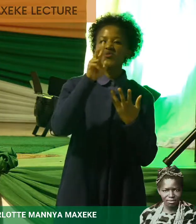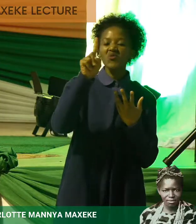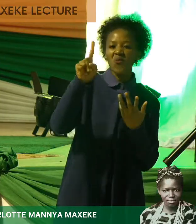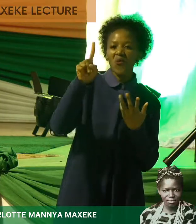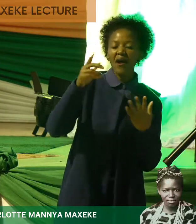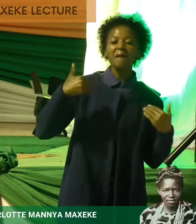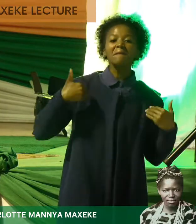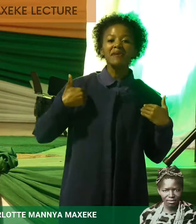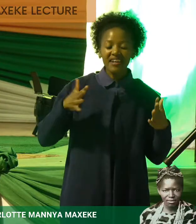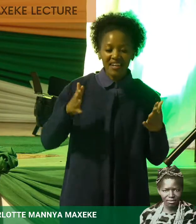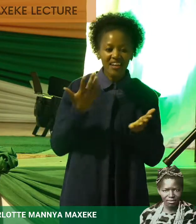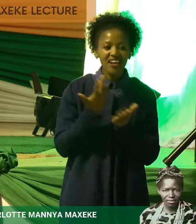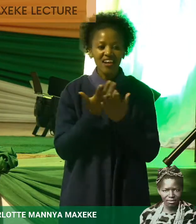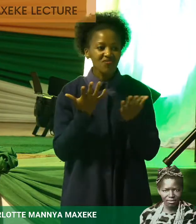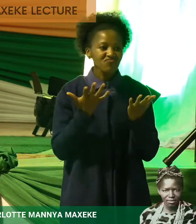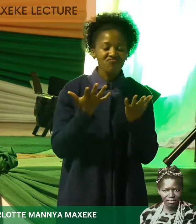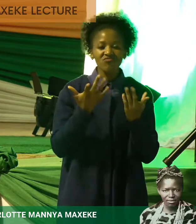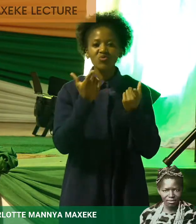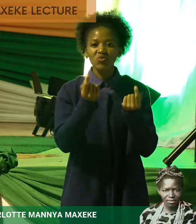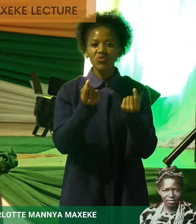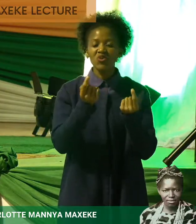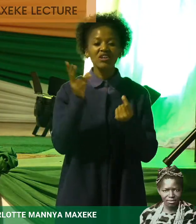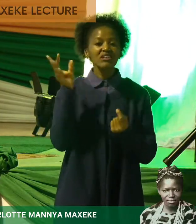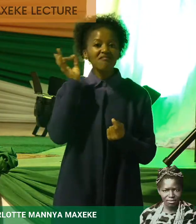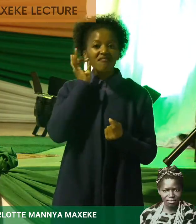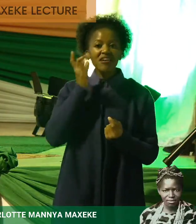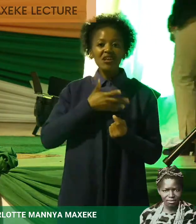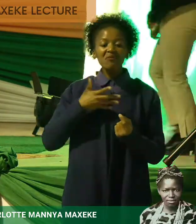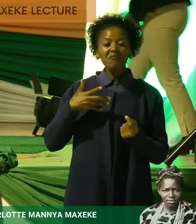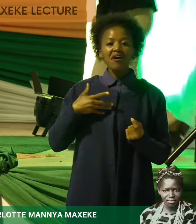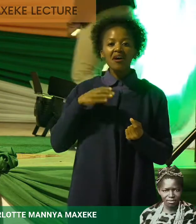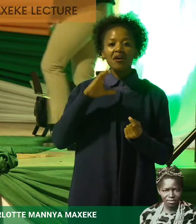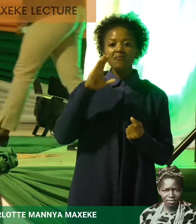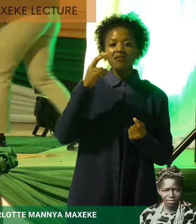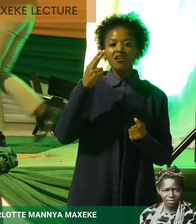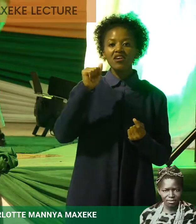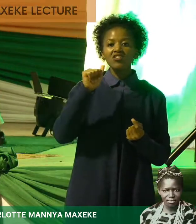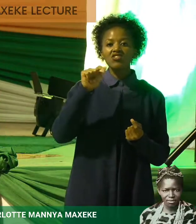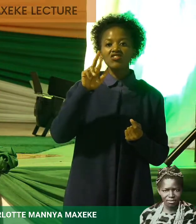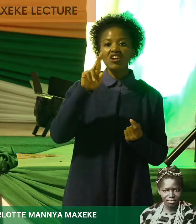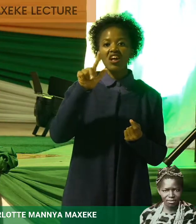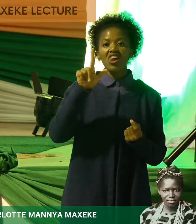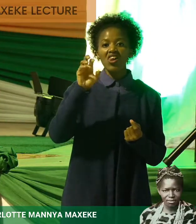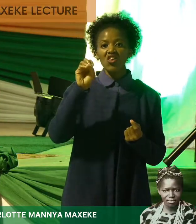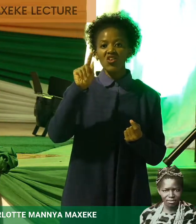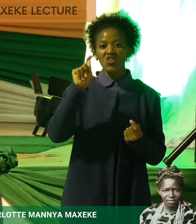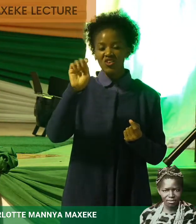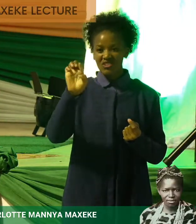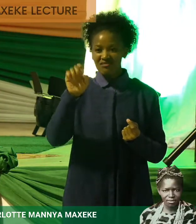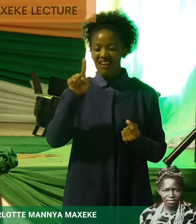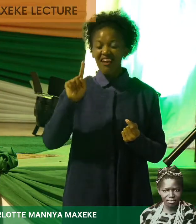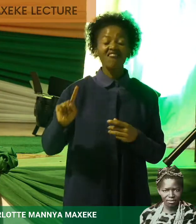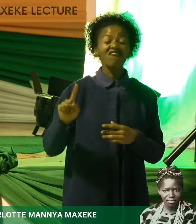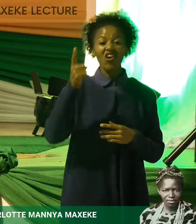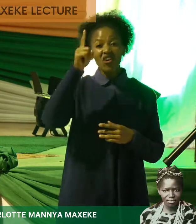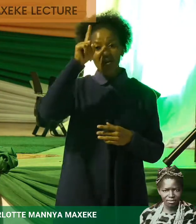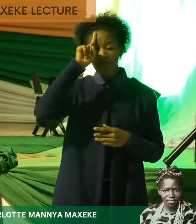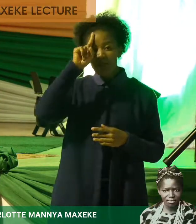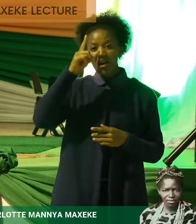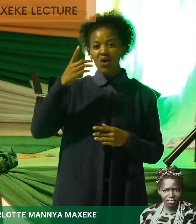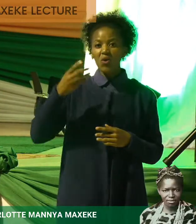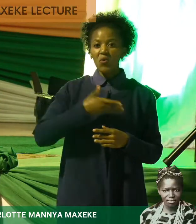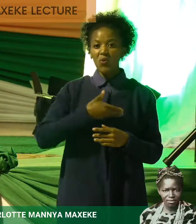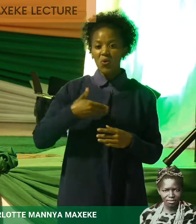uqale ubona. Sivile umama Charlotte ukuba ube yi-first black woman eya